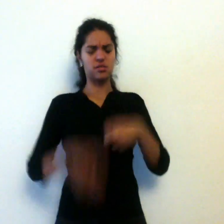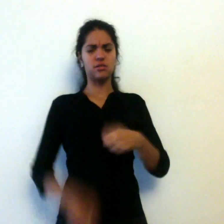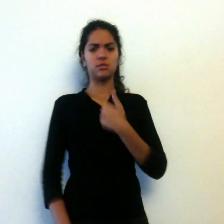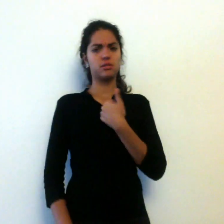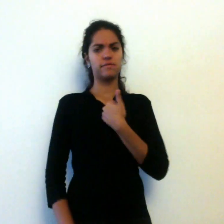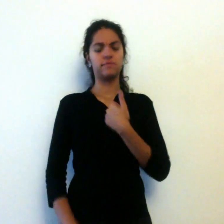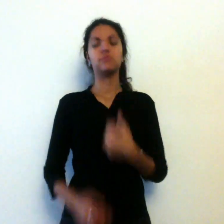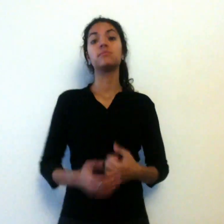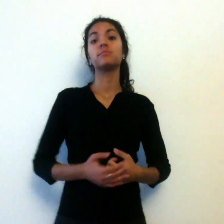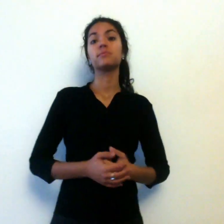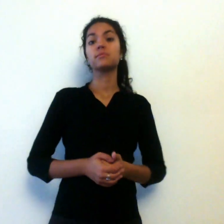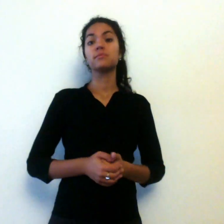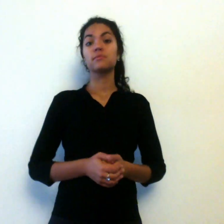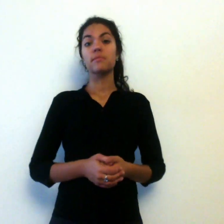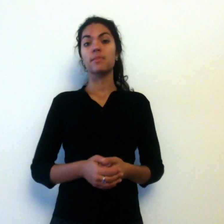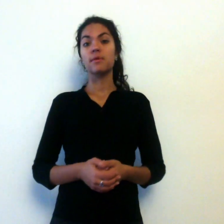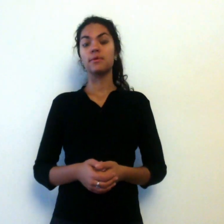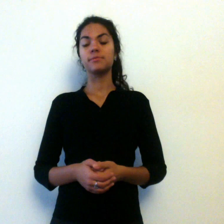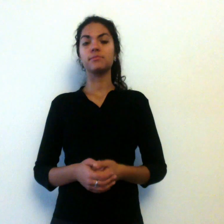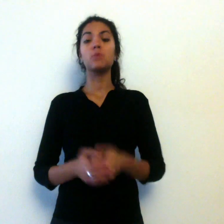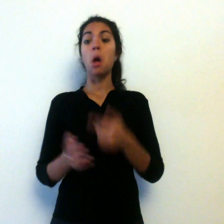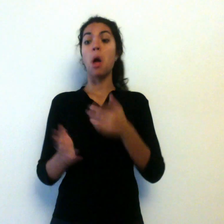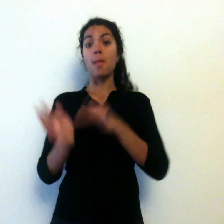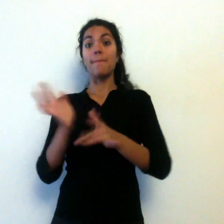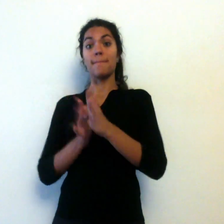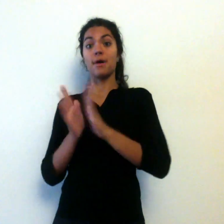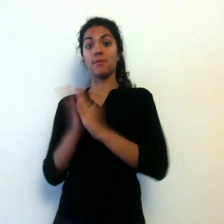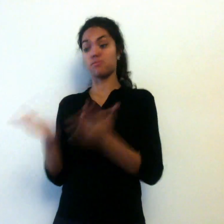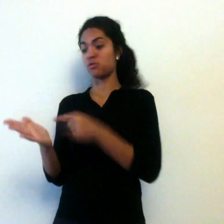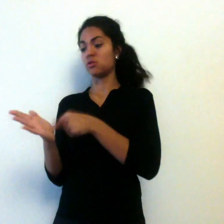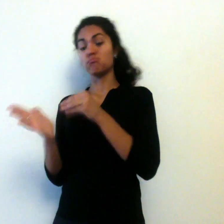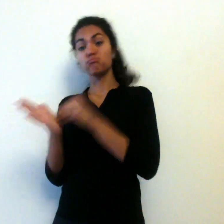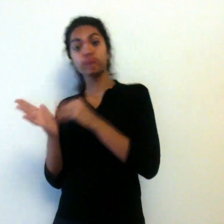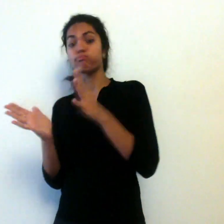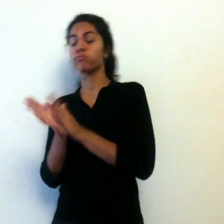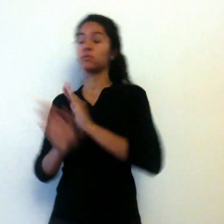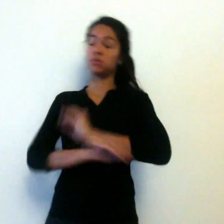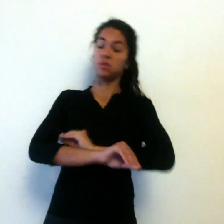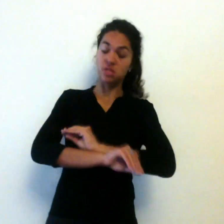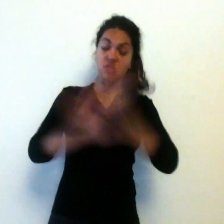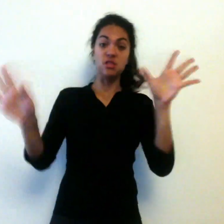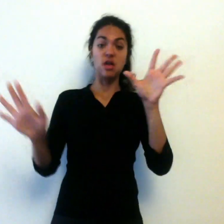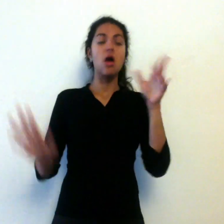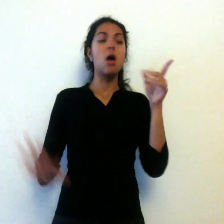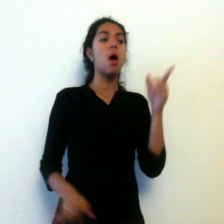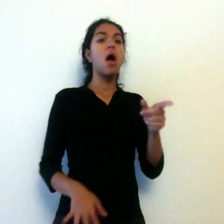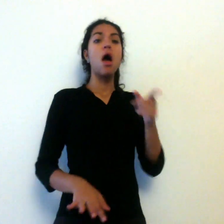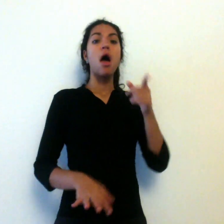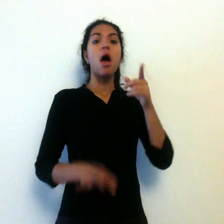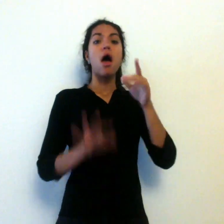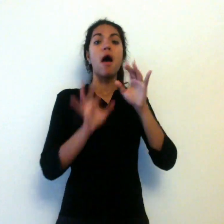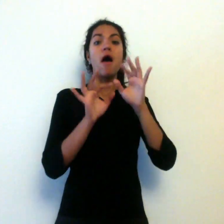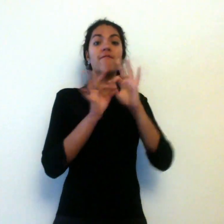clearly stated, one loved the other loved the other son, and there was a gradual tearing apart between the two